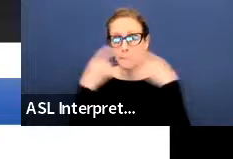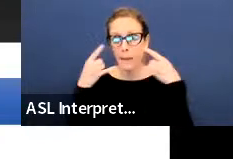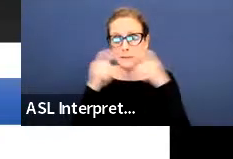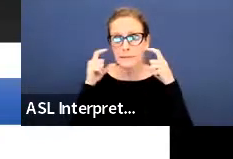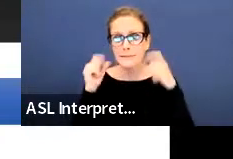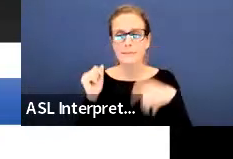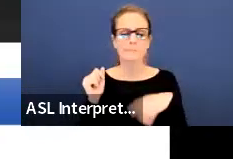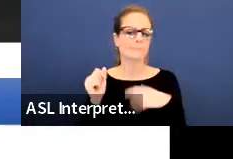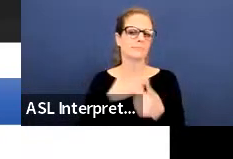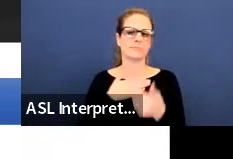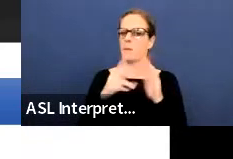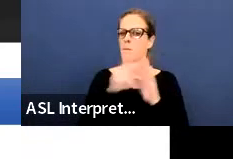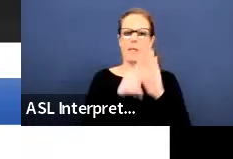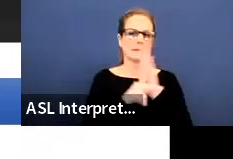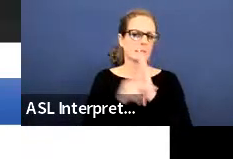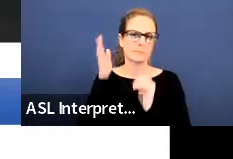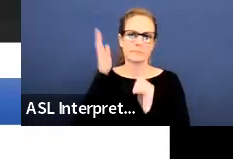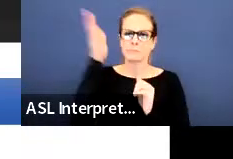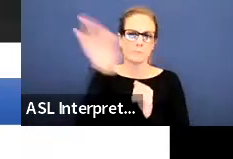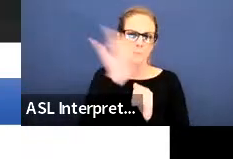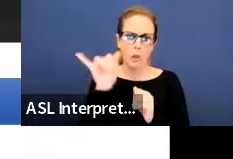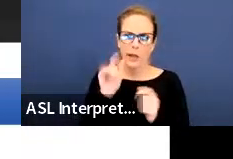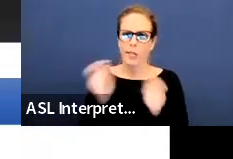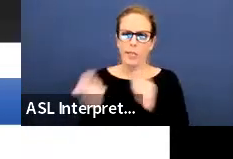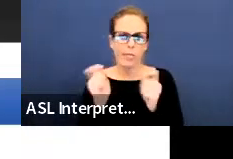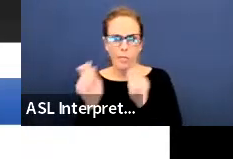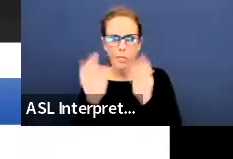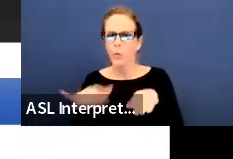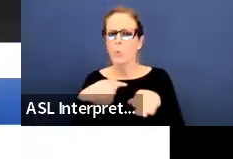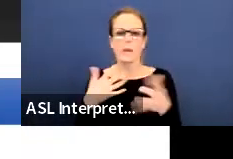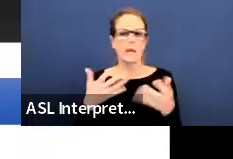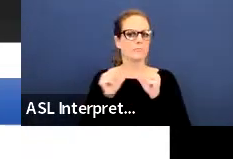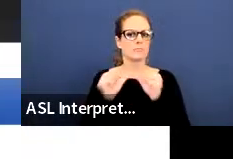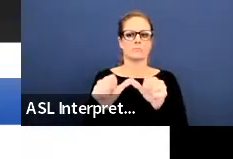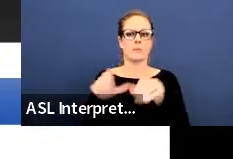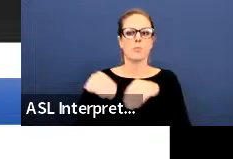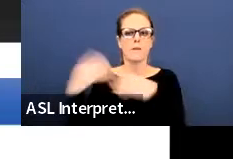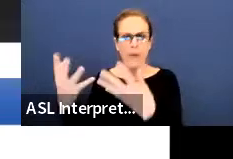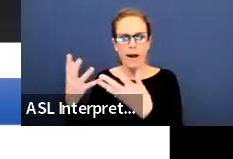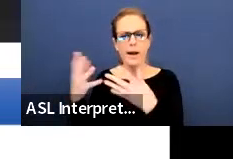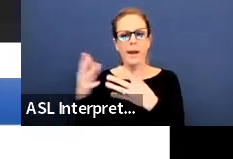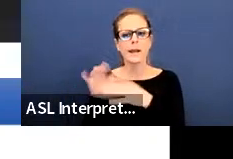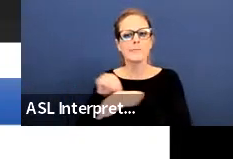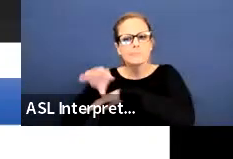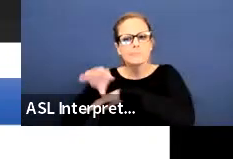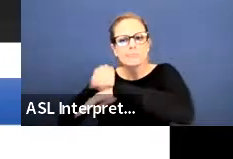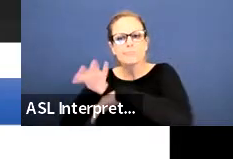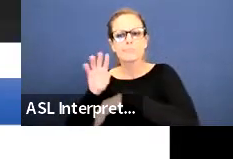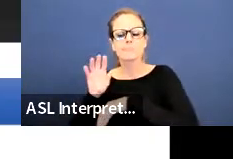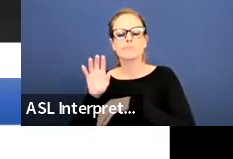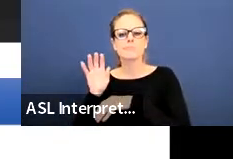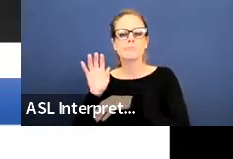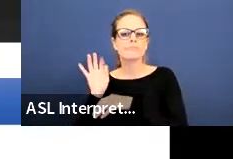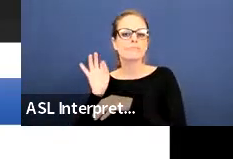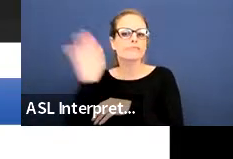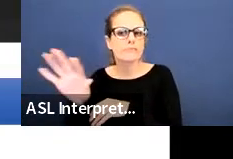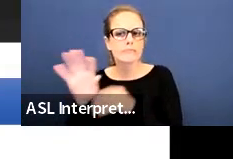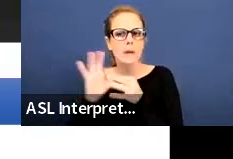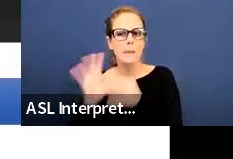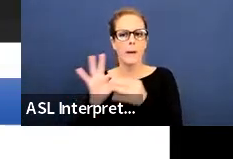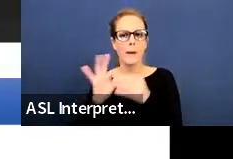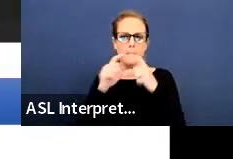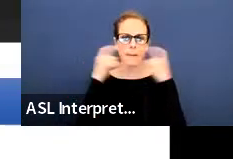matter what our policy is for masking, we want to continue to be providing guidance to our communities about masking